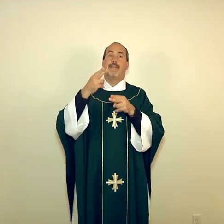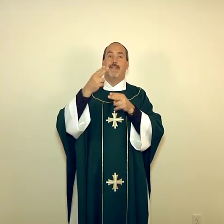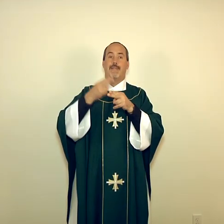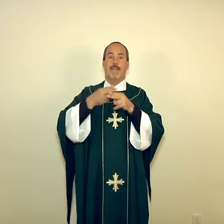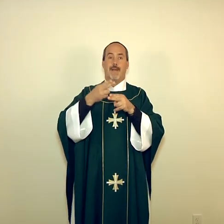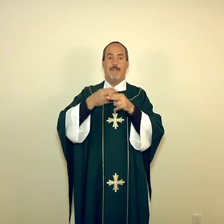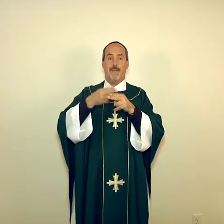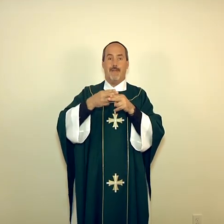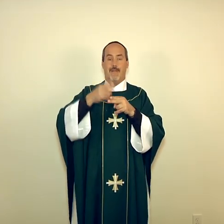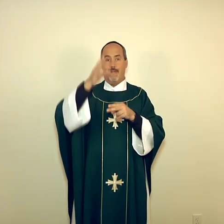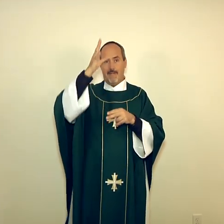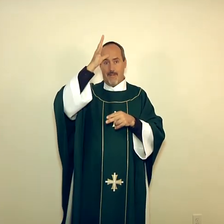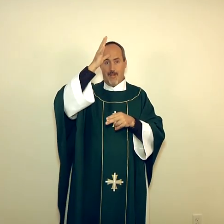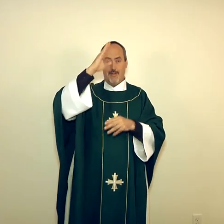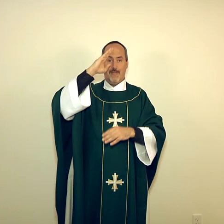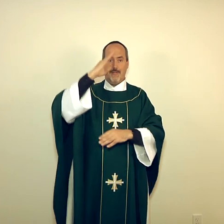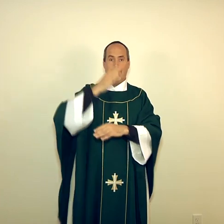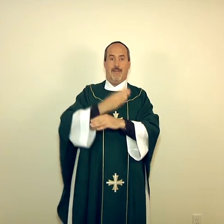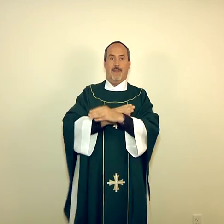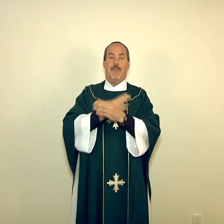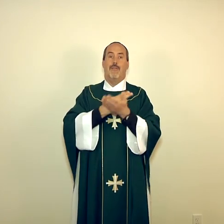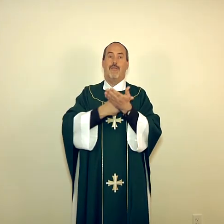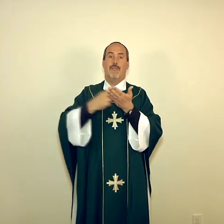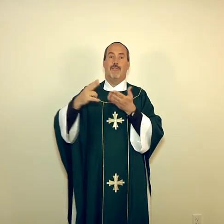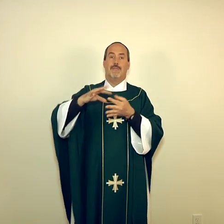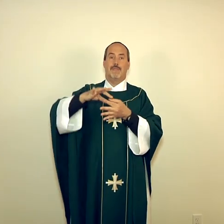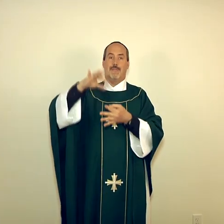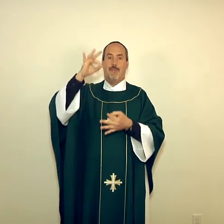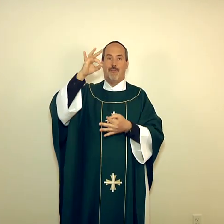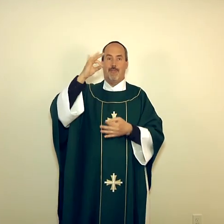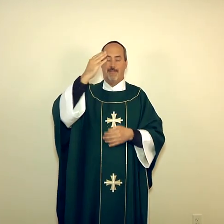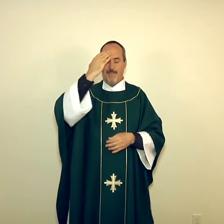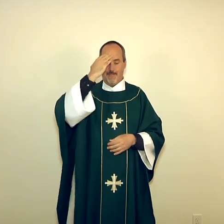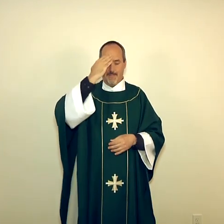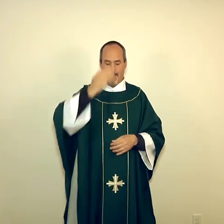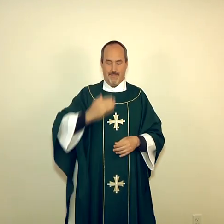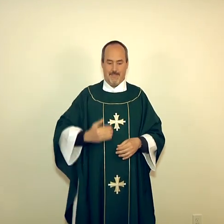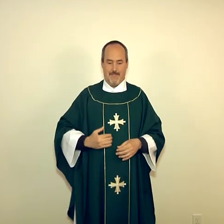In the name of the Father, and of the Son, and of the Holy Spirit.